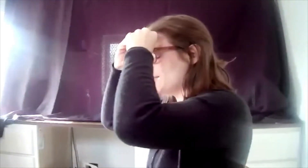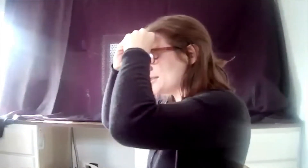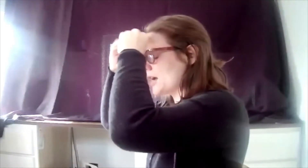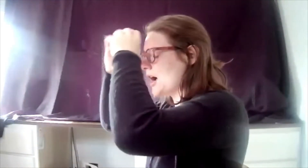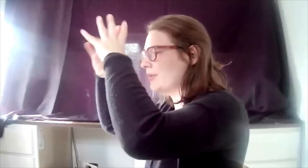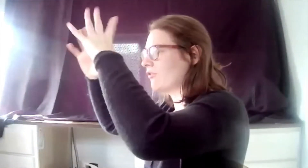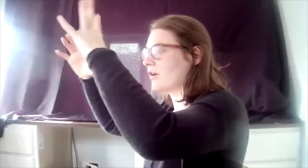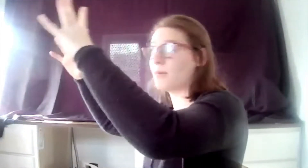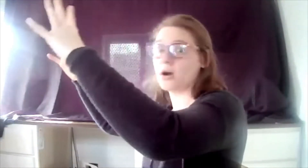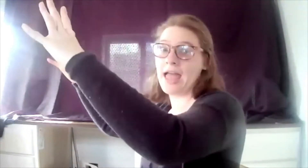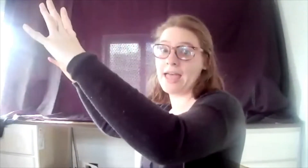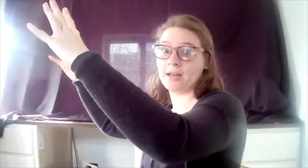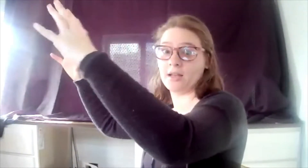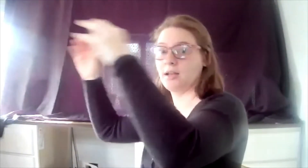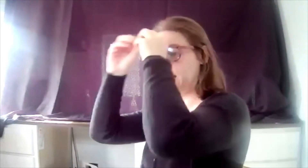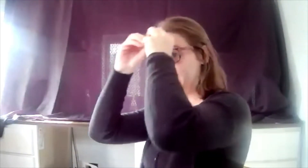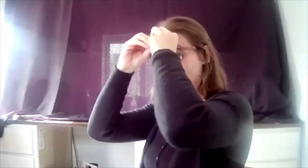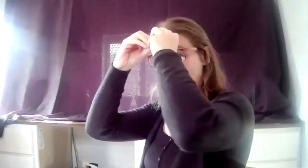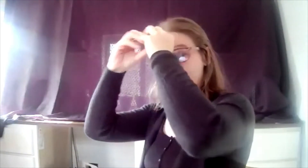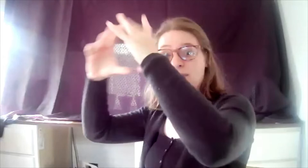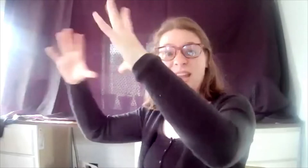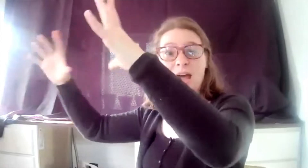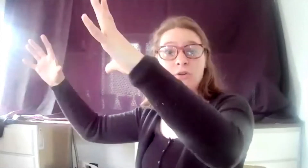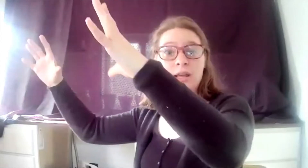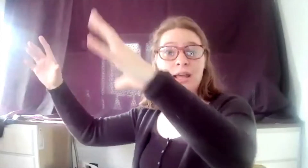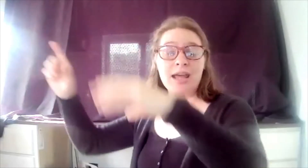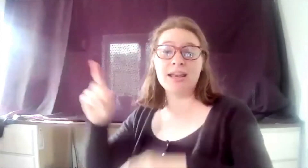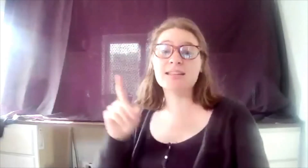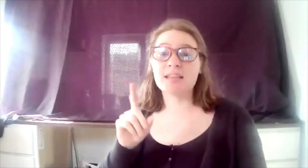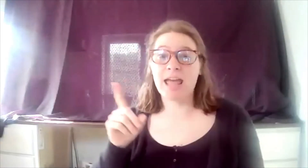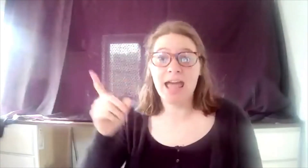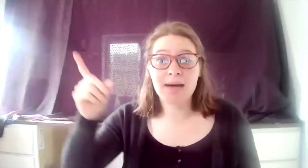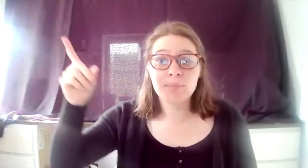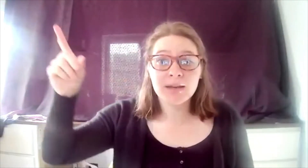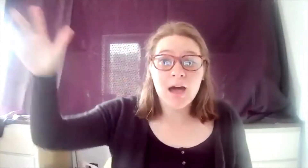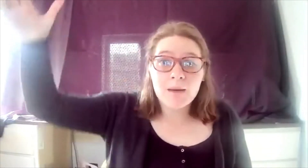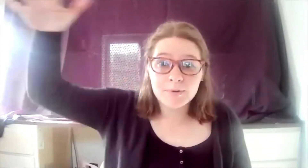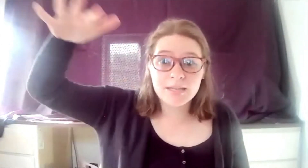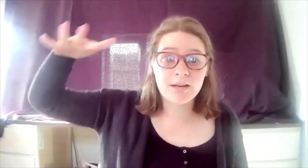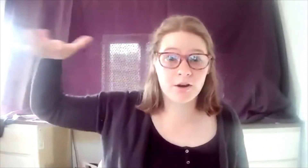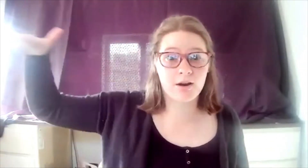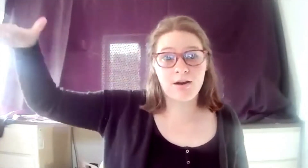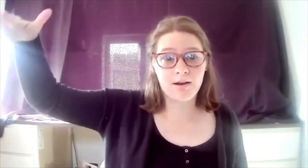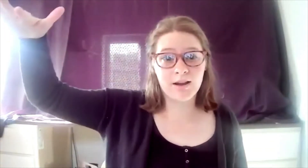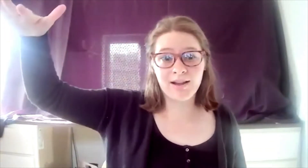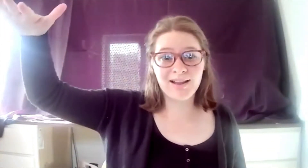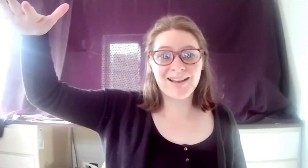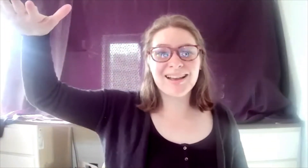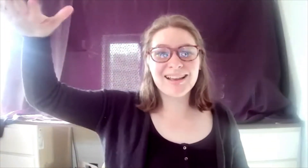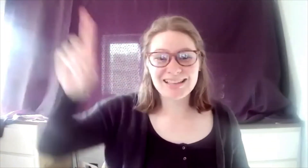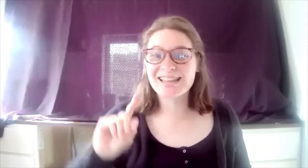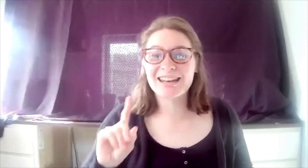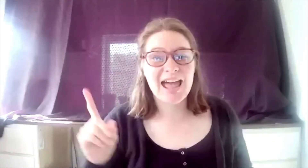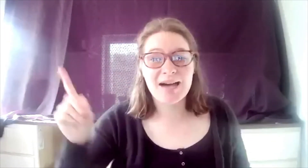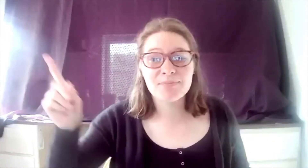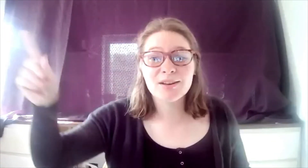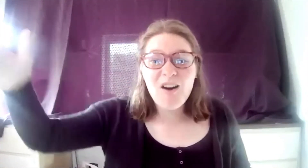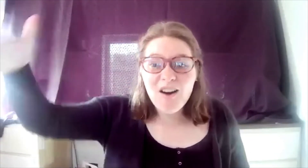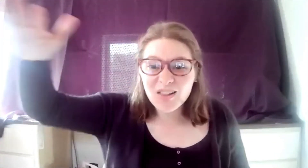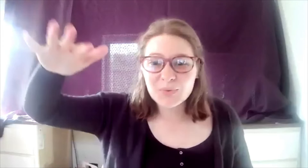is coming from our head. It's coming out, and it's gonna happen up here. It's gonna happen all